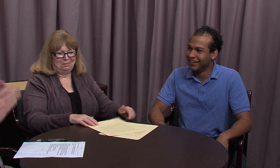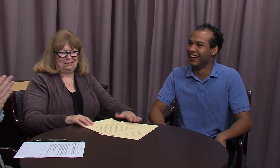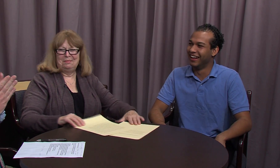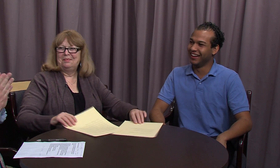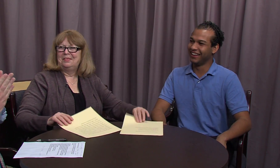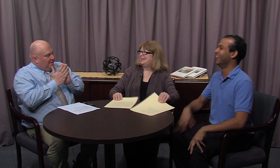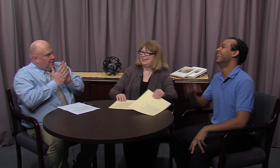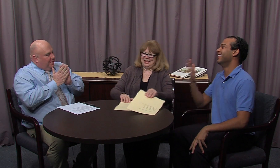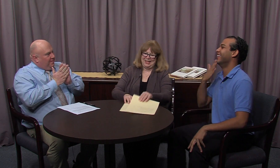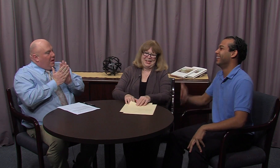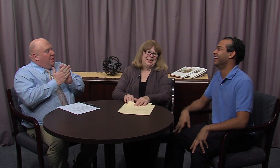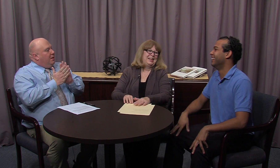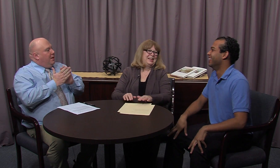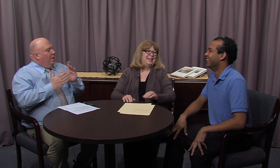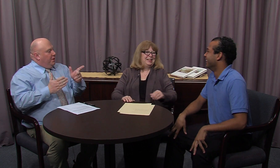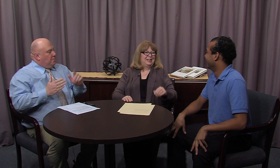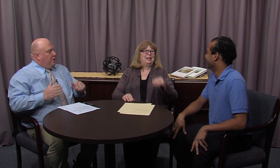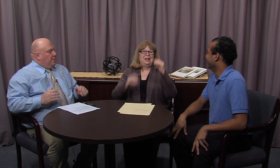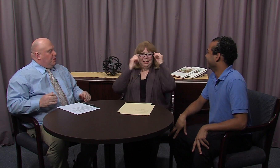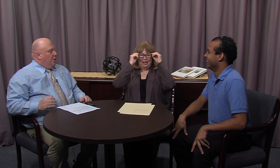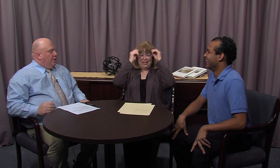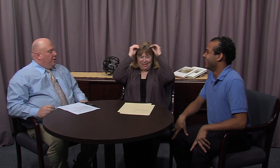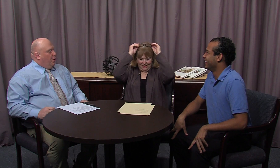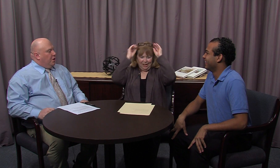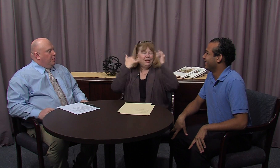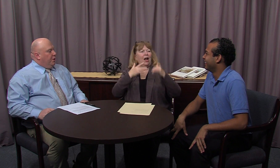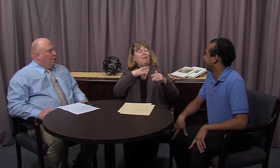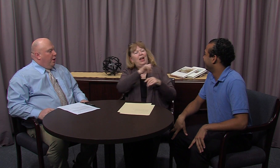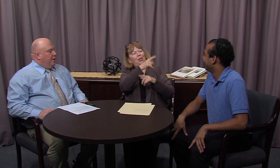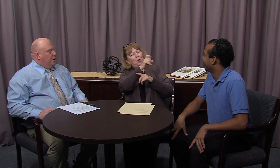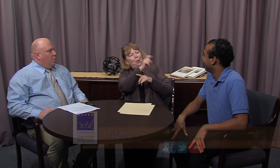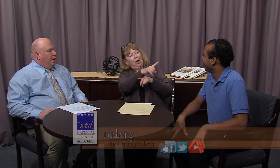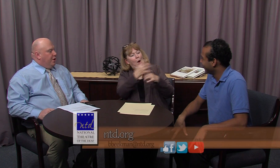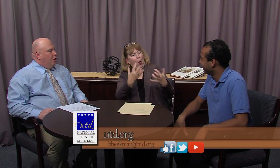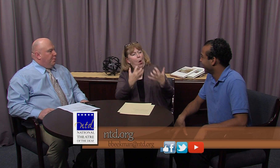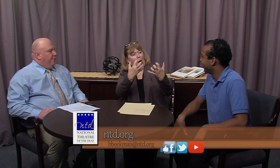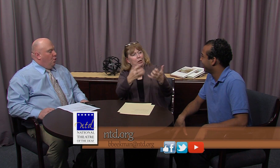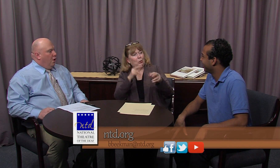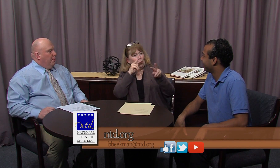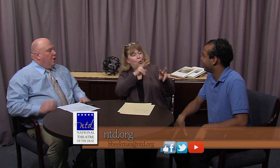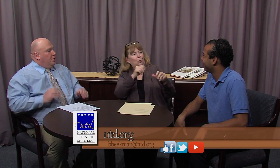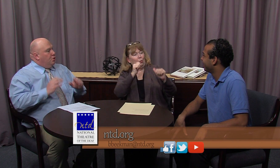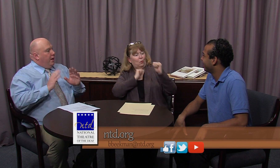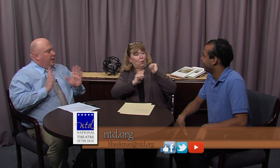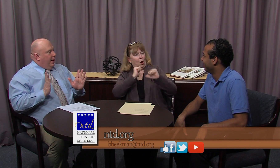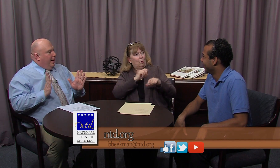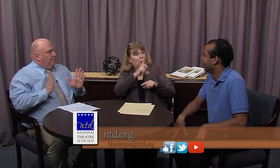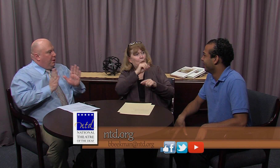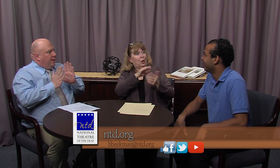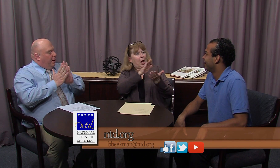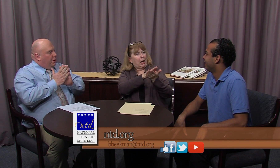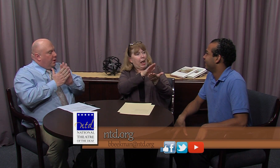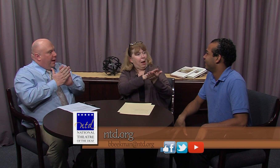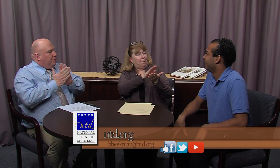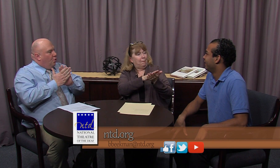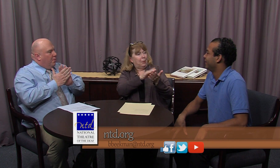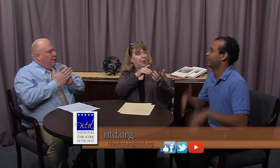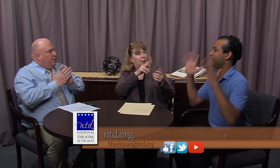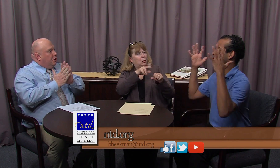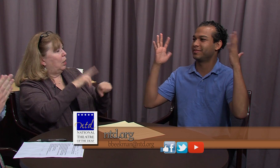Very nice. Now, this brings me to another question. When the audience is watching you perform, do they clap like they would clap normally? Do you? Or, They